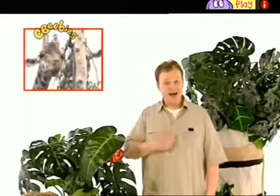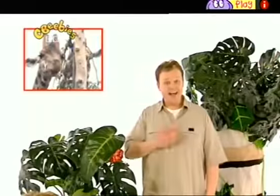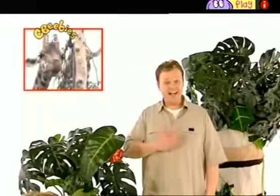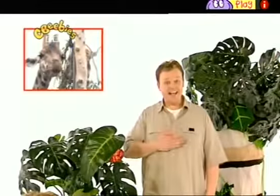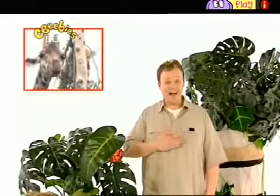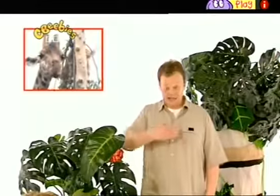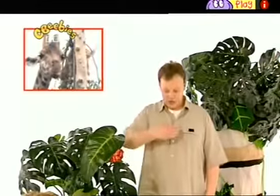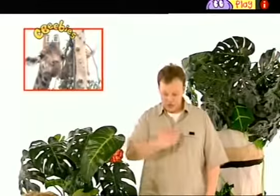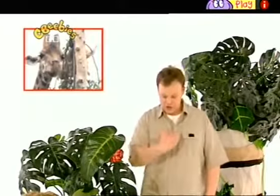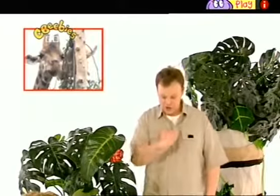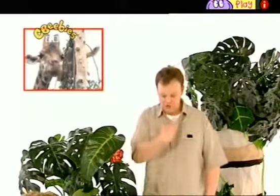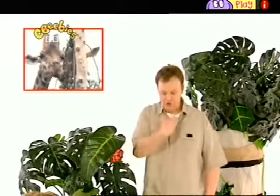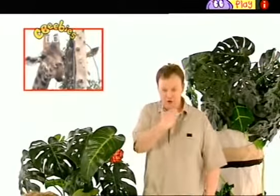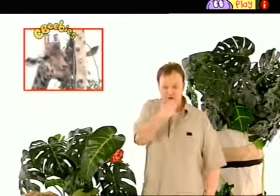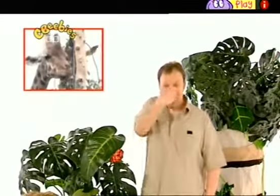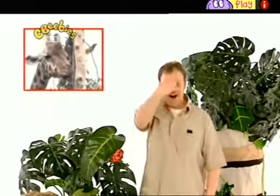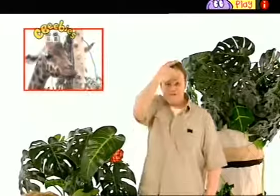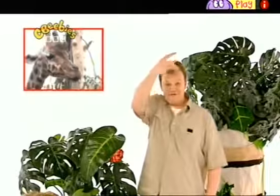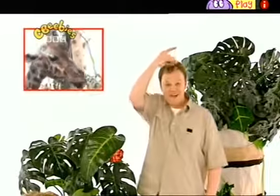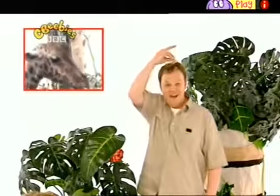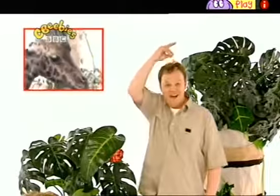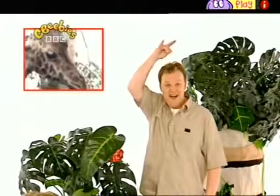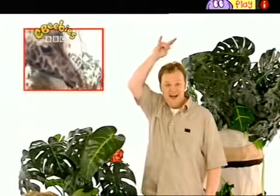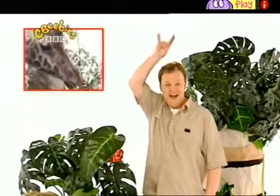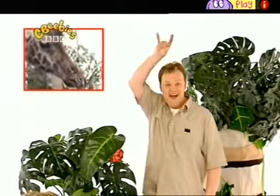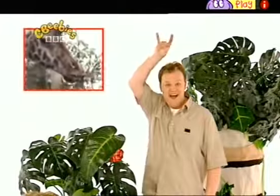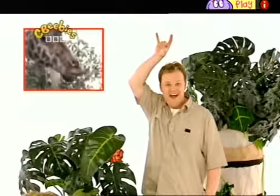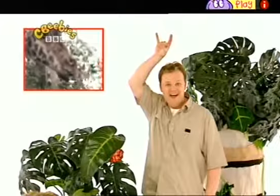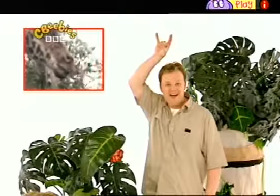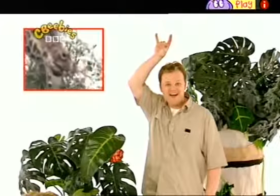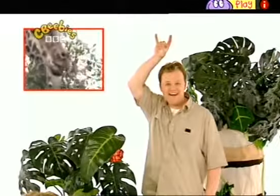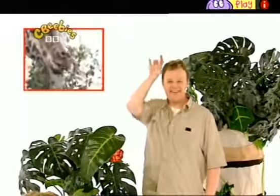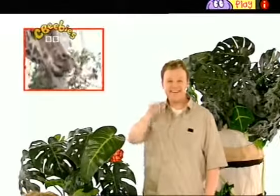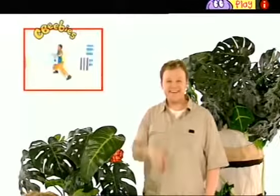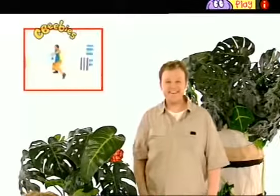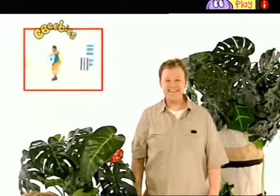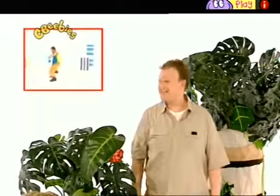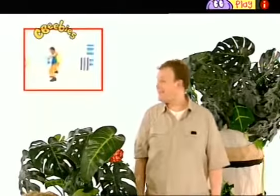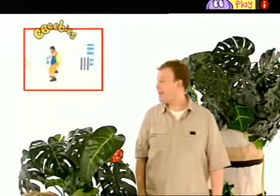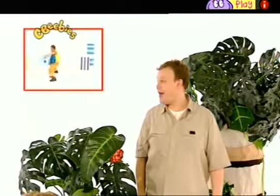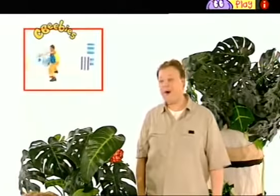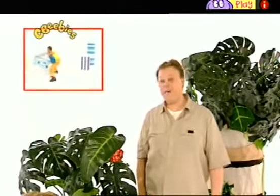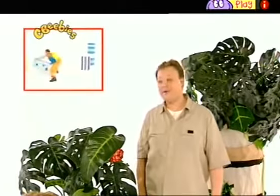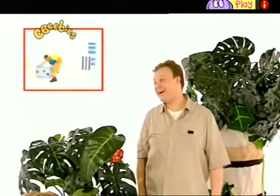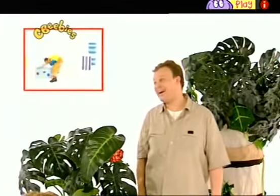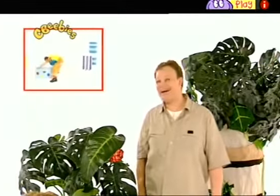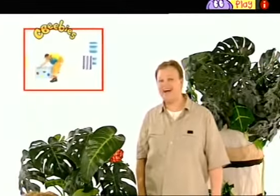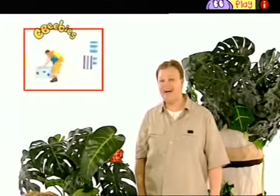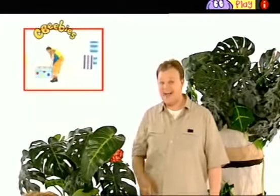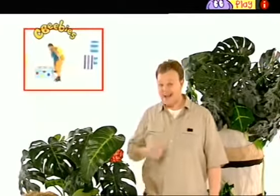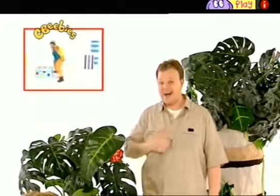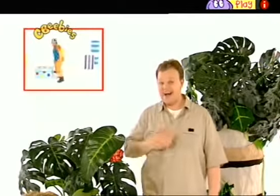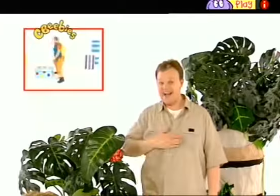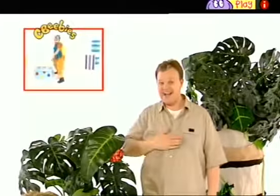I like the giraffe. Oh, I